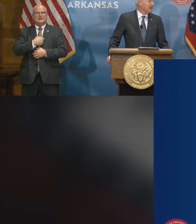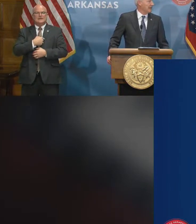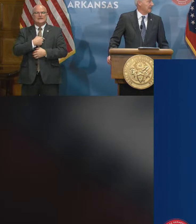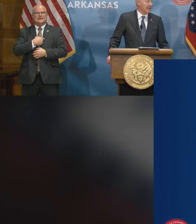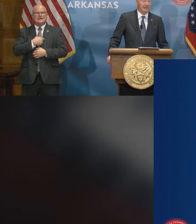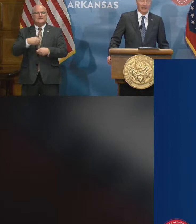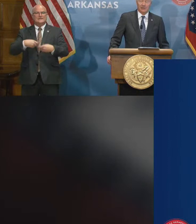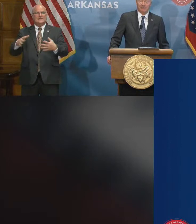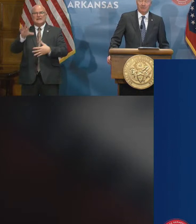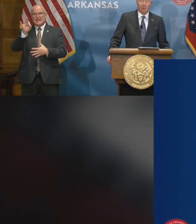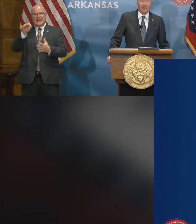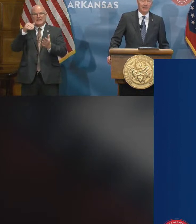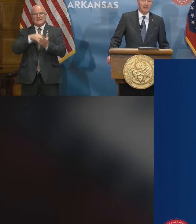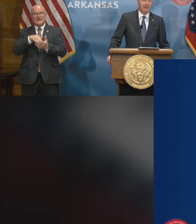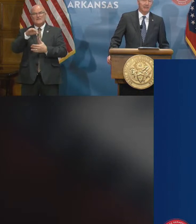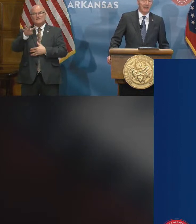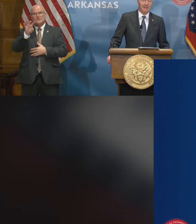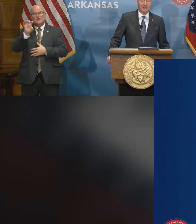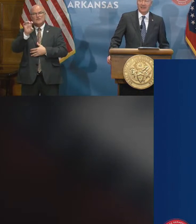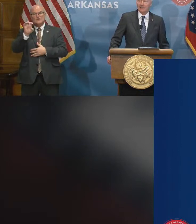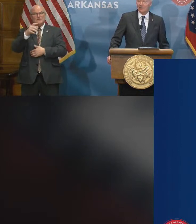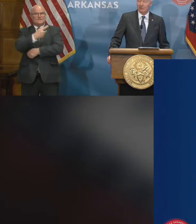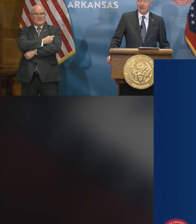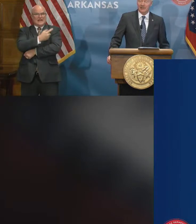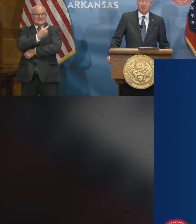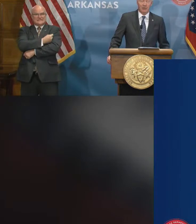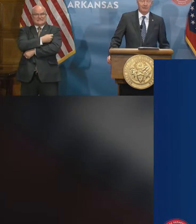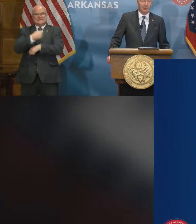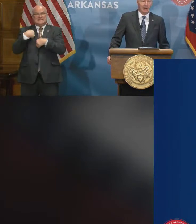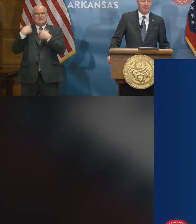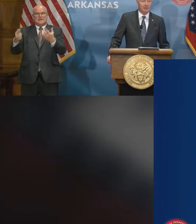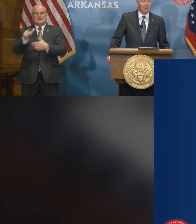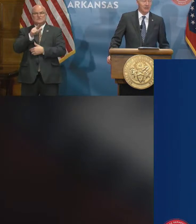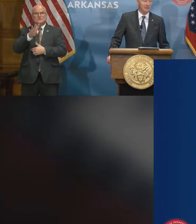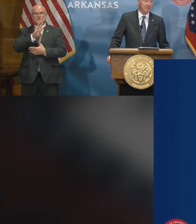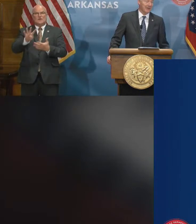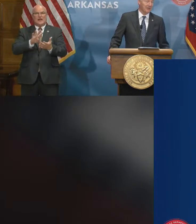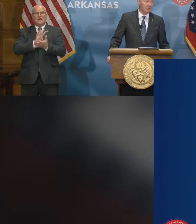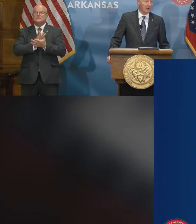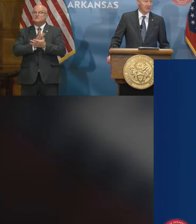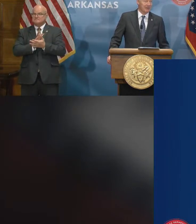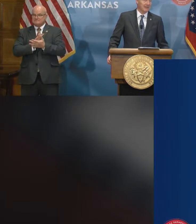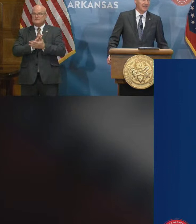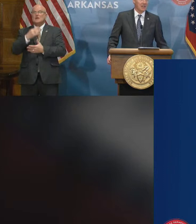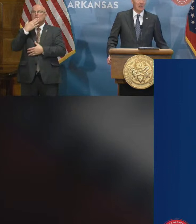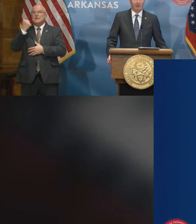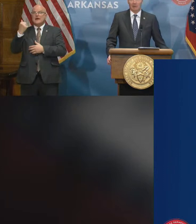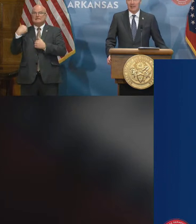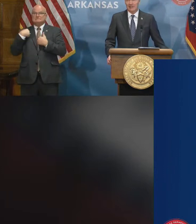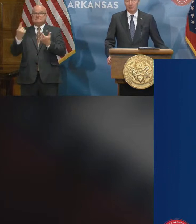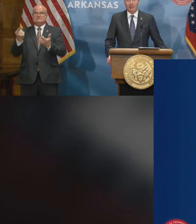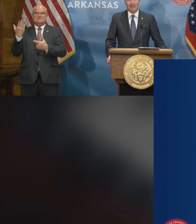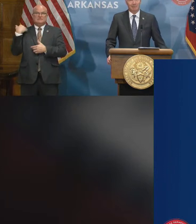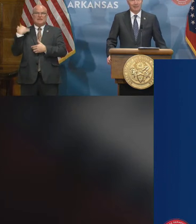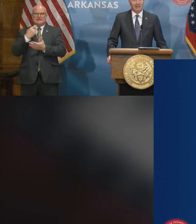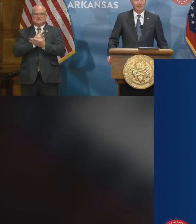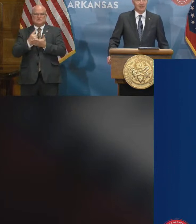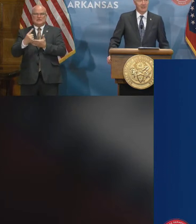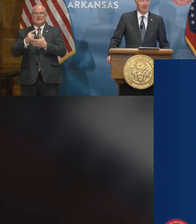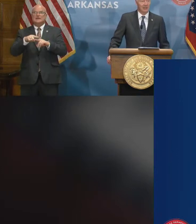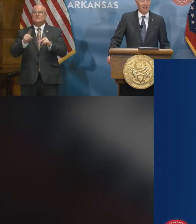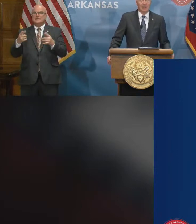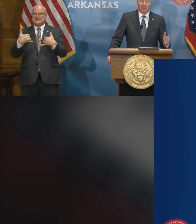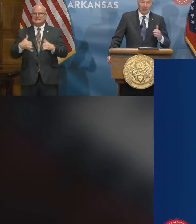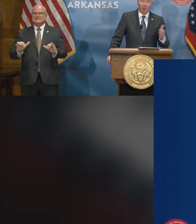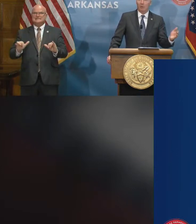We've given out 9,400 vaccines over the last 24 hours, which is better than what it's been over the last week, but it